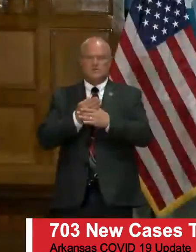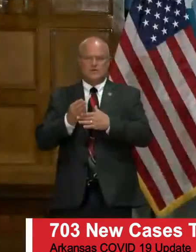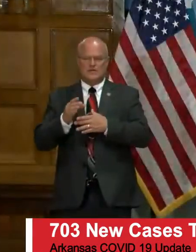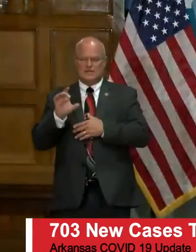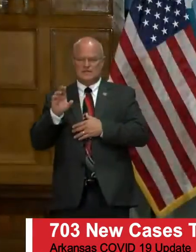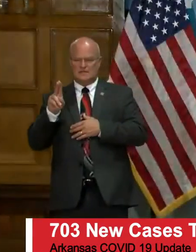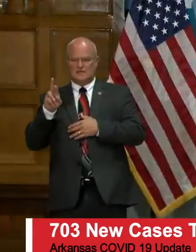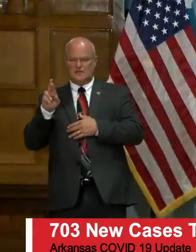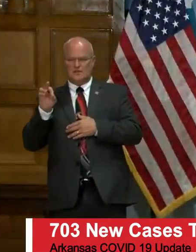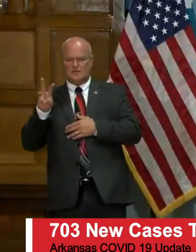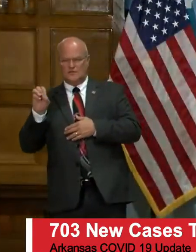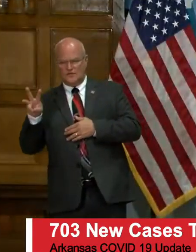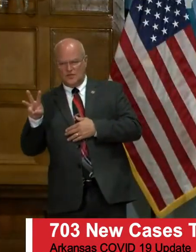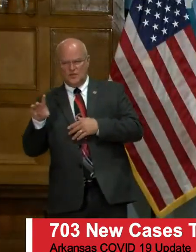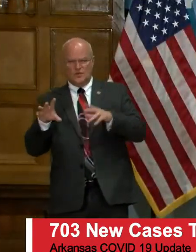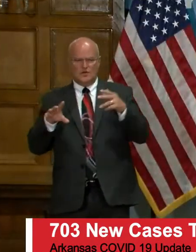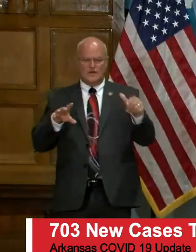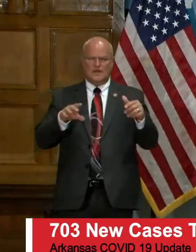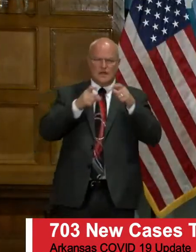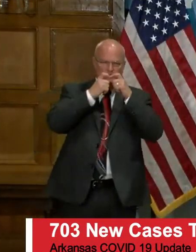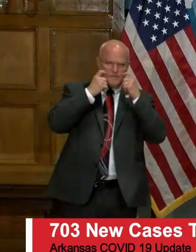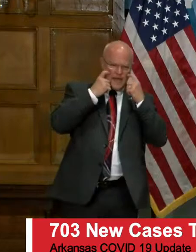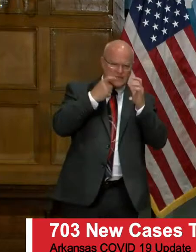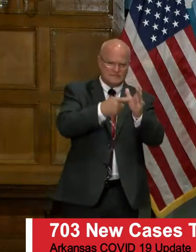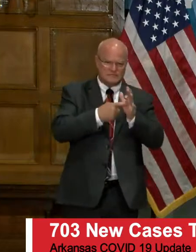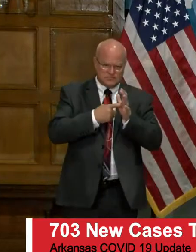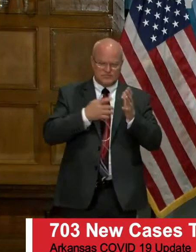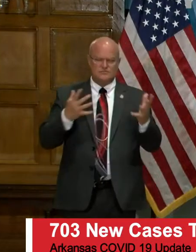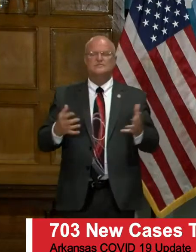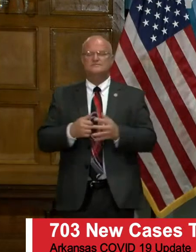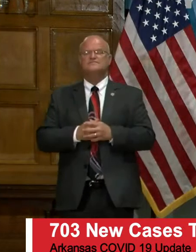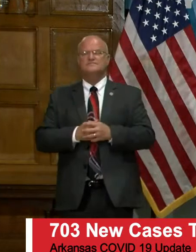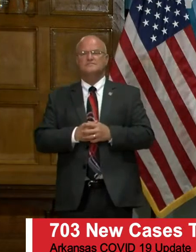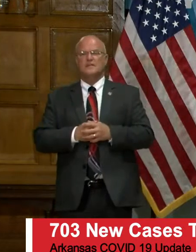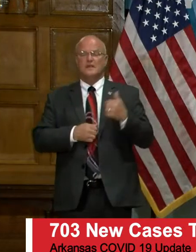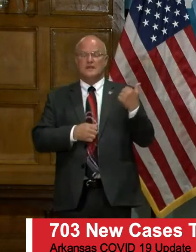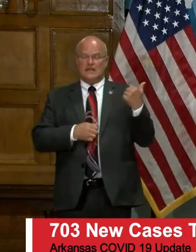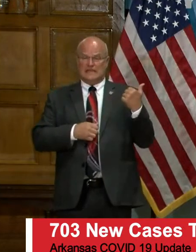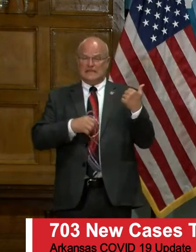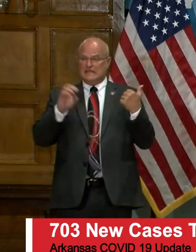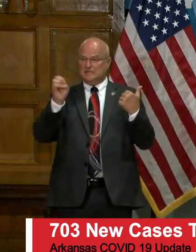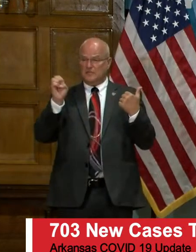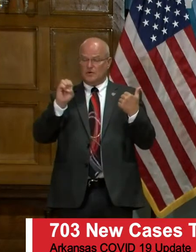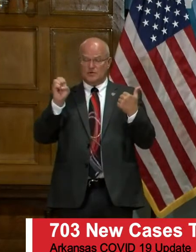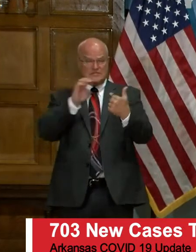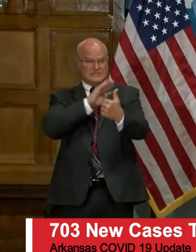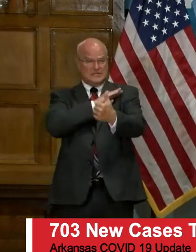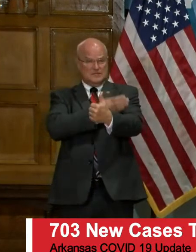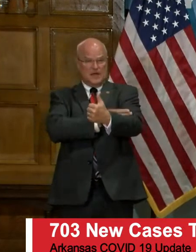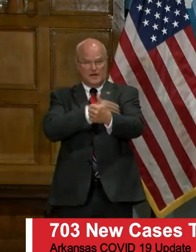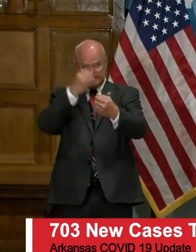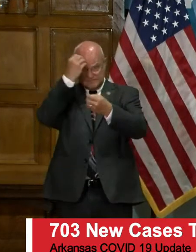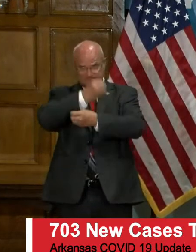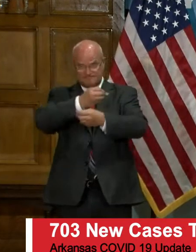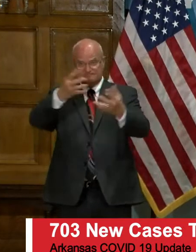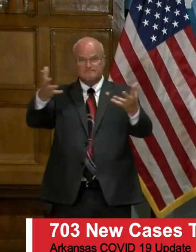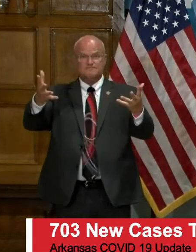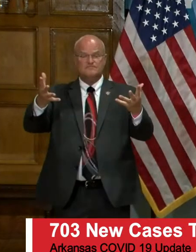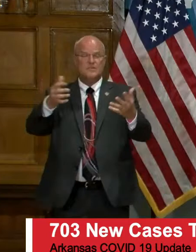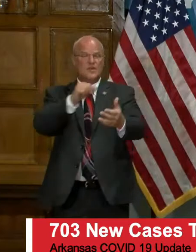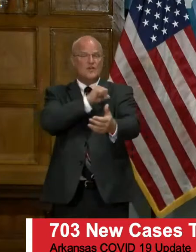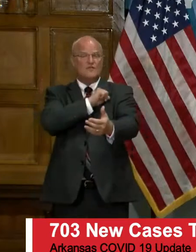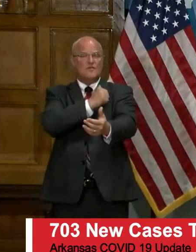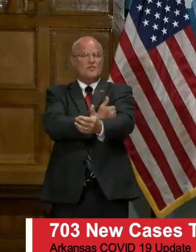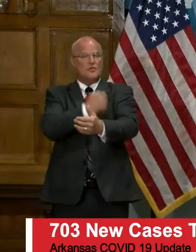might be. Well, we gave, under our original emergency powers, we gave